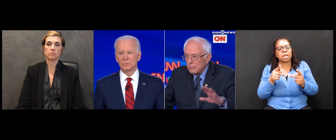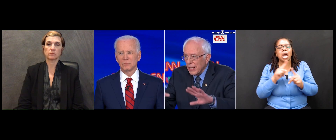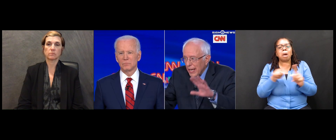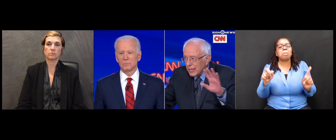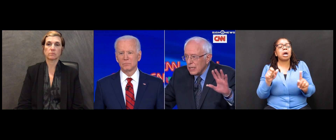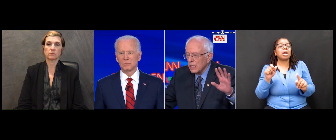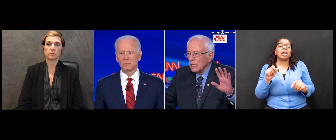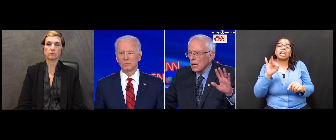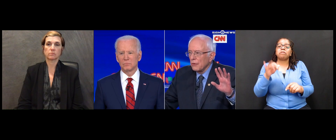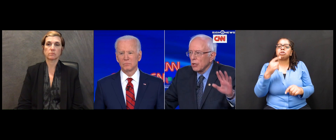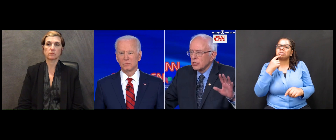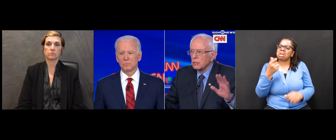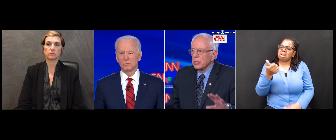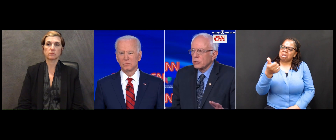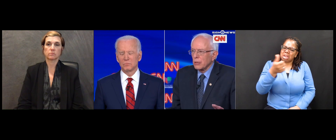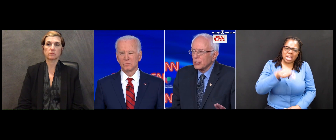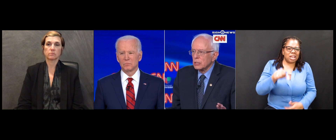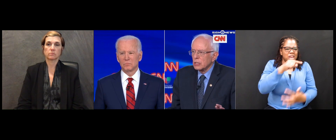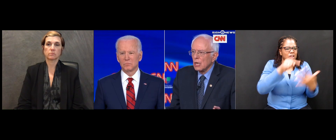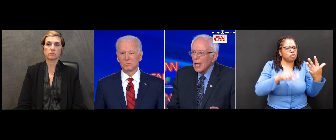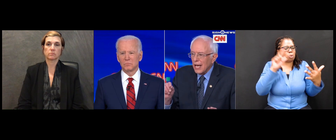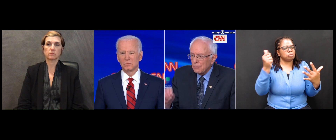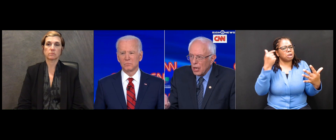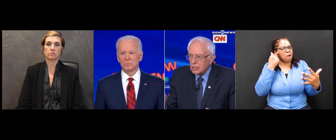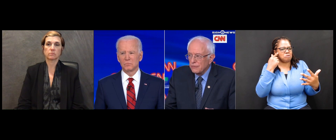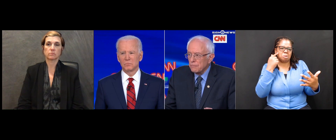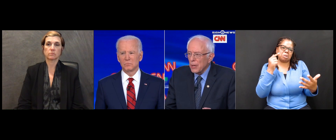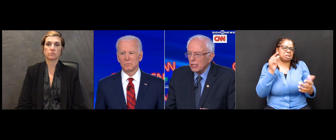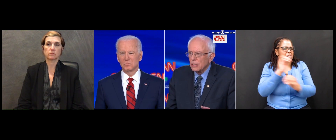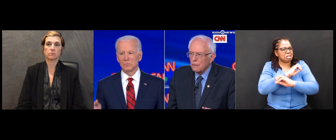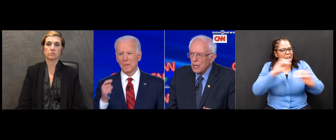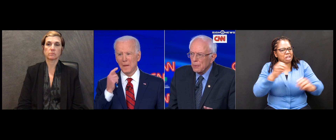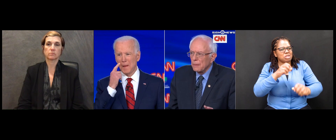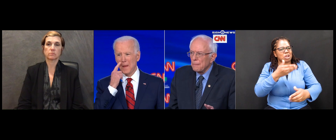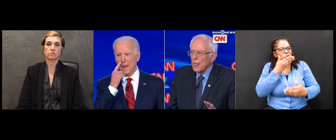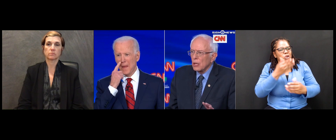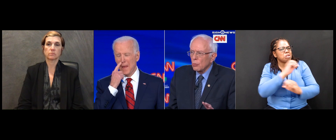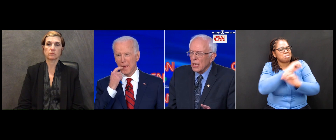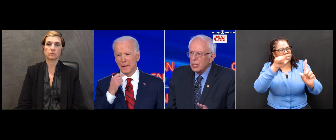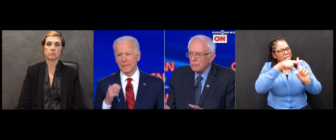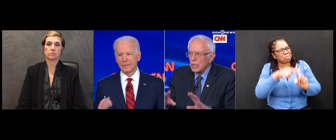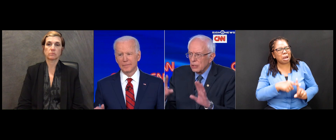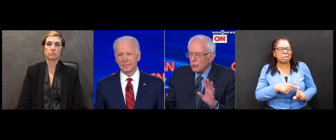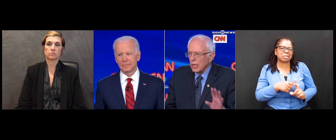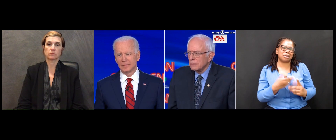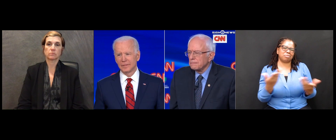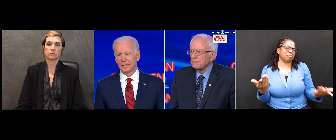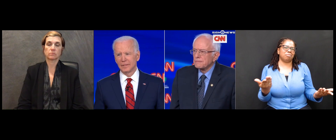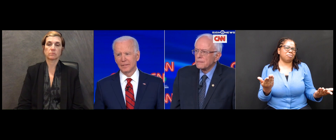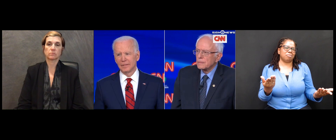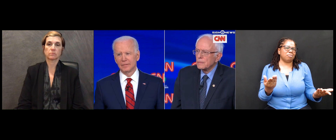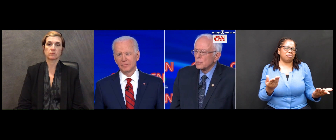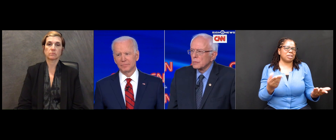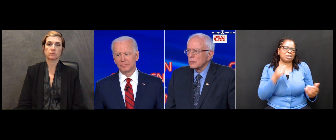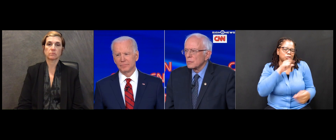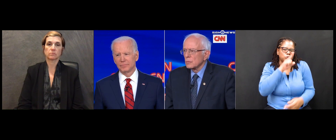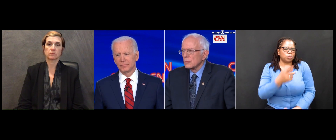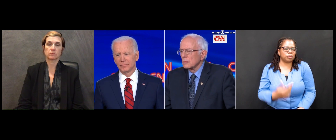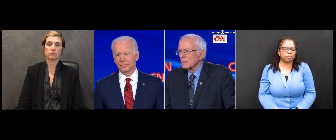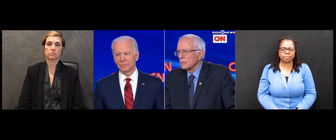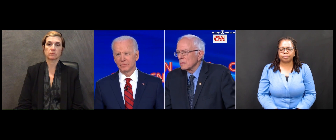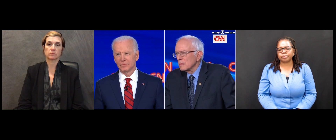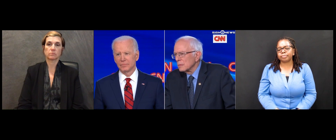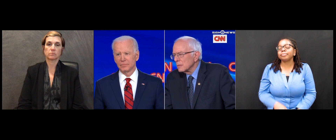ever done by any of those administrations had a positive impact on their people would, I think, be incorrect. Vice President Biden, you